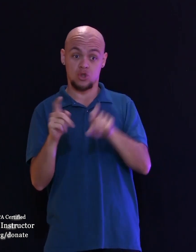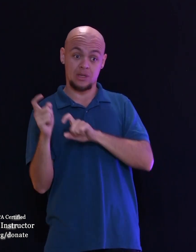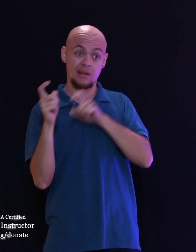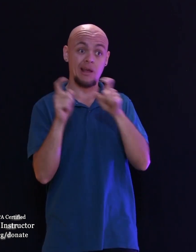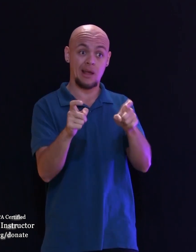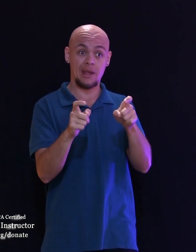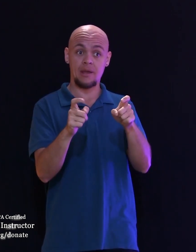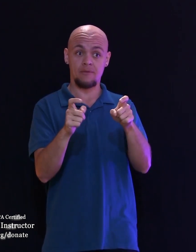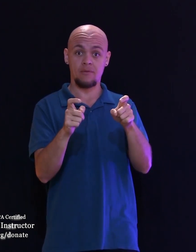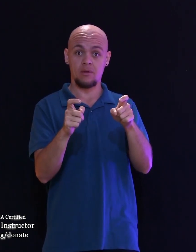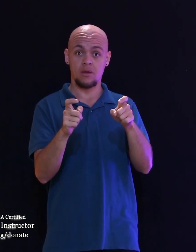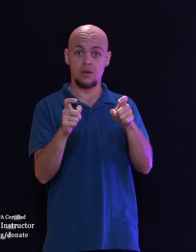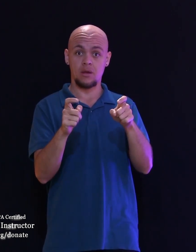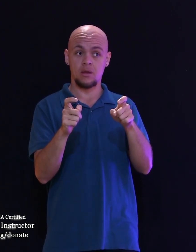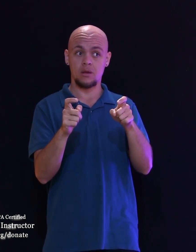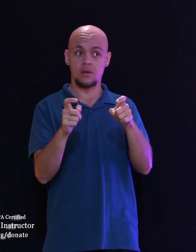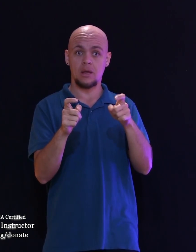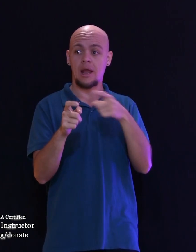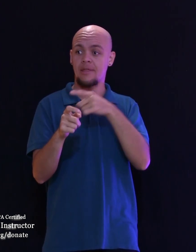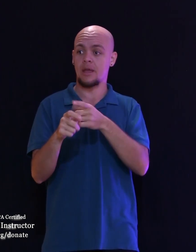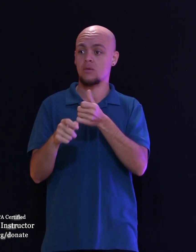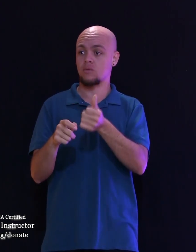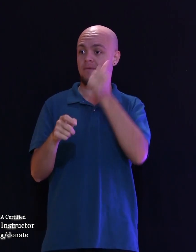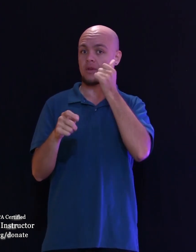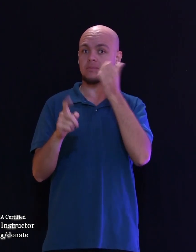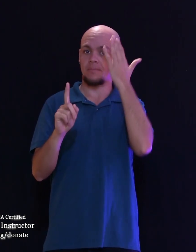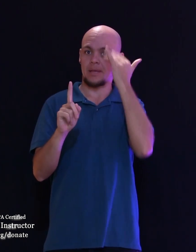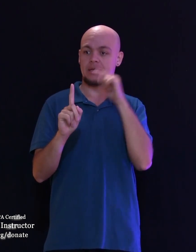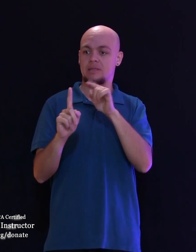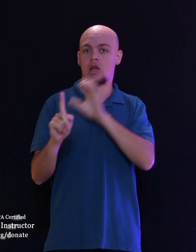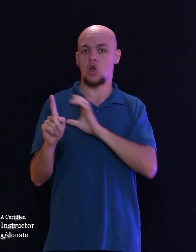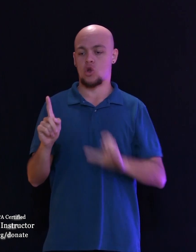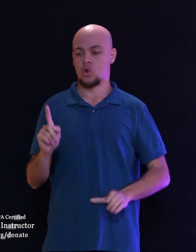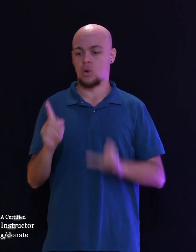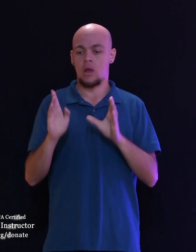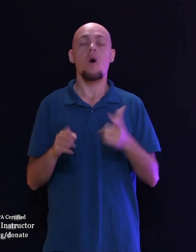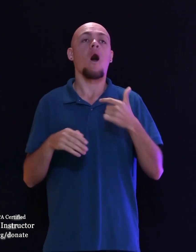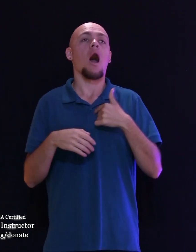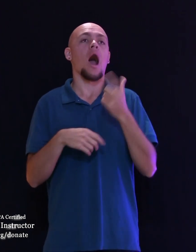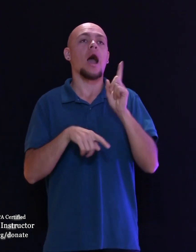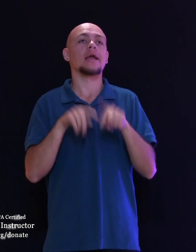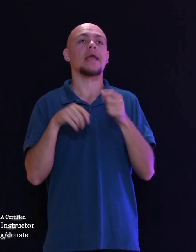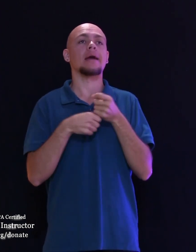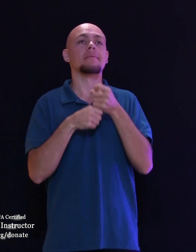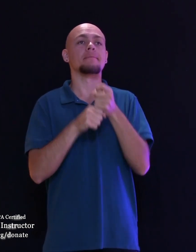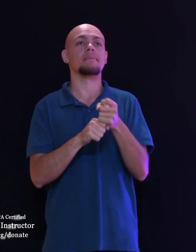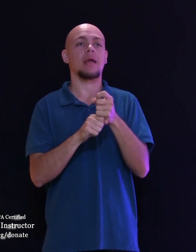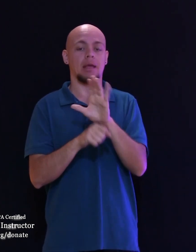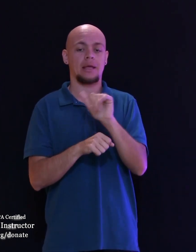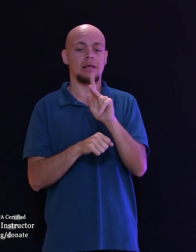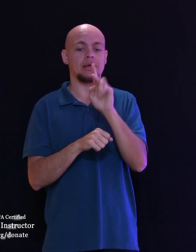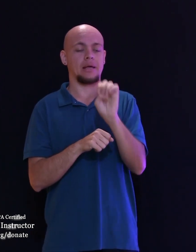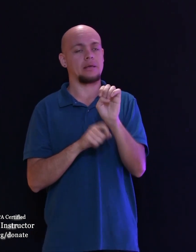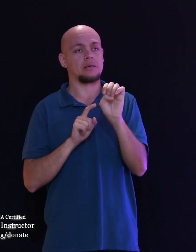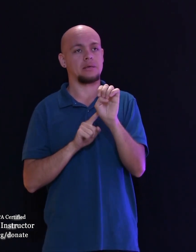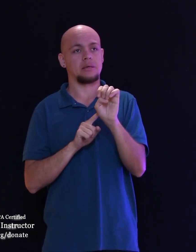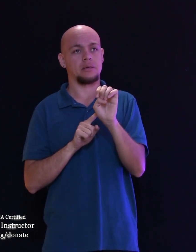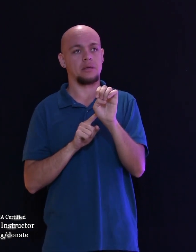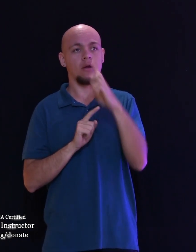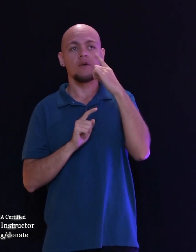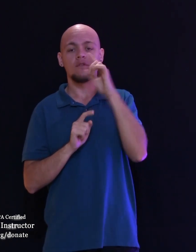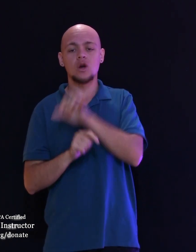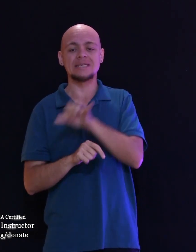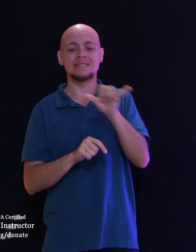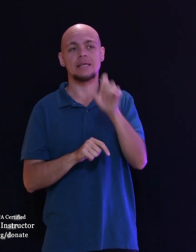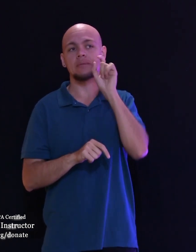license refuses to issue the license? Because they're all Christians. I can't bake a cake for a same-sex wedding because I'm a Christian. I can't